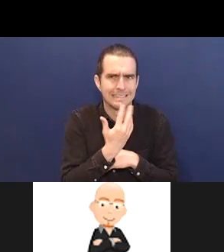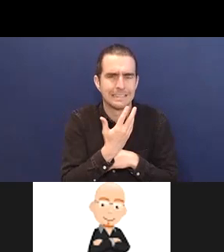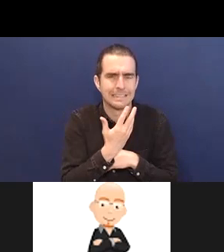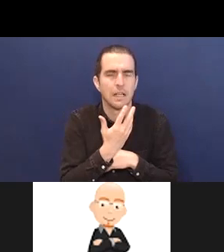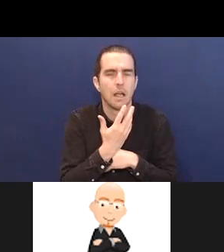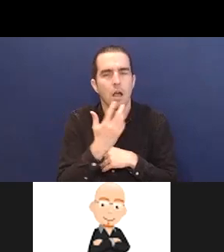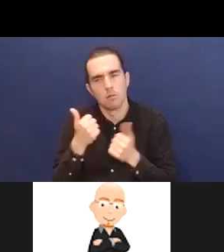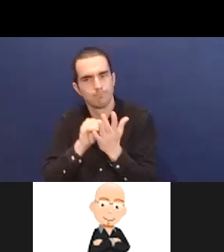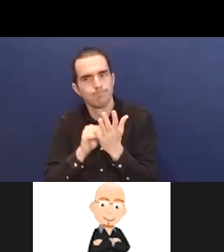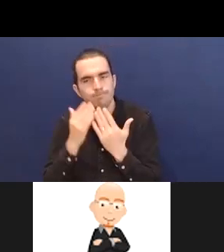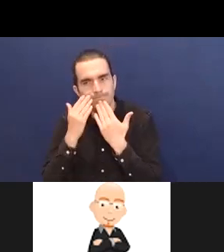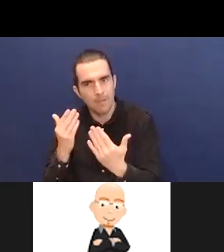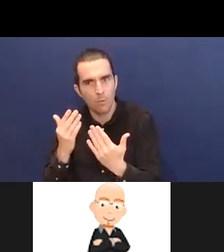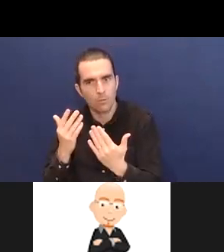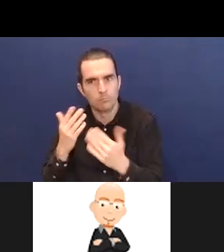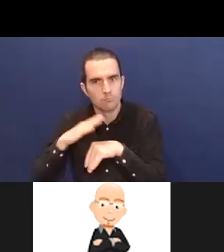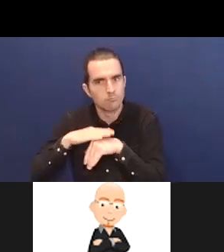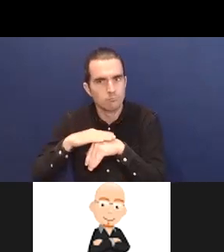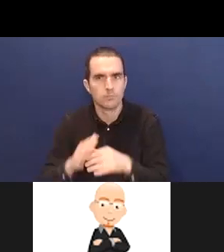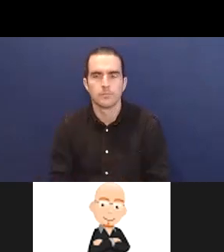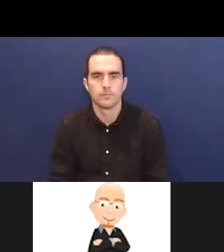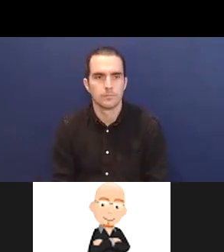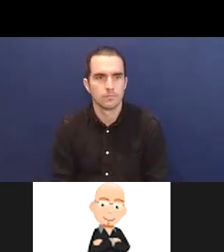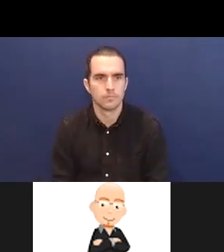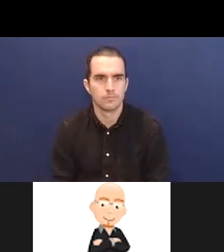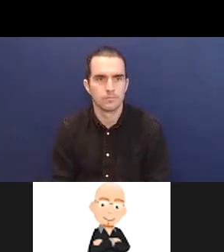Anyone else with thoughts?